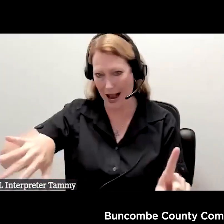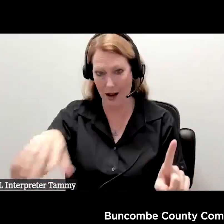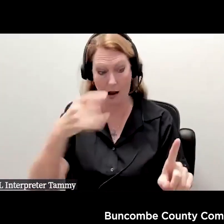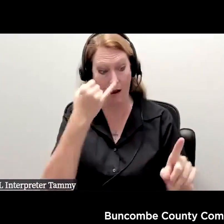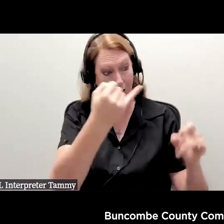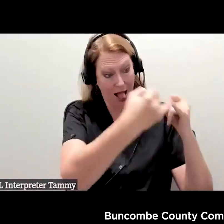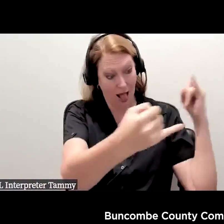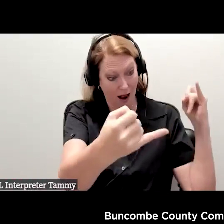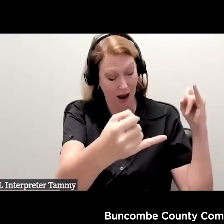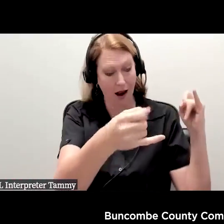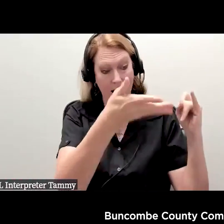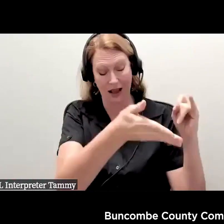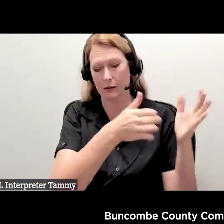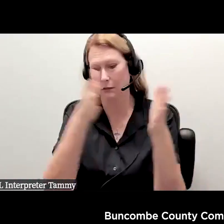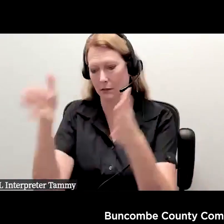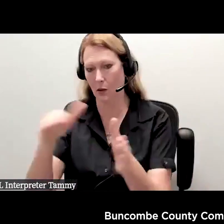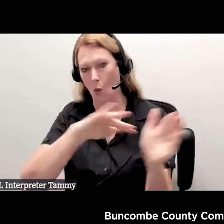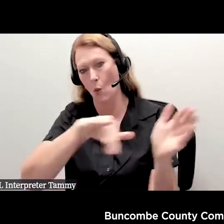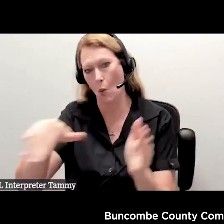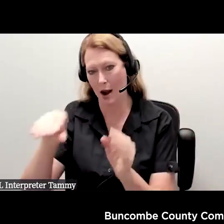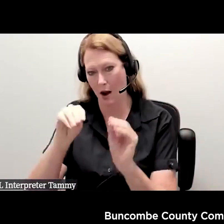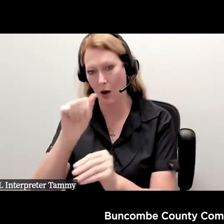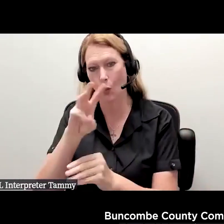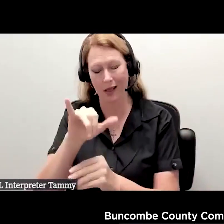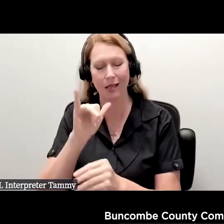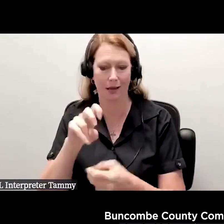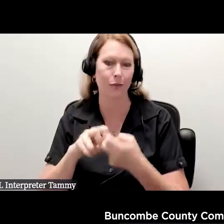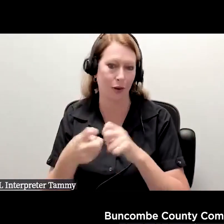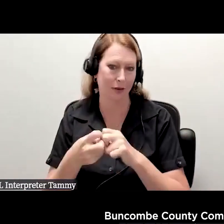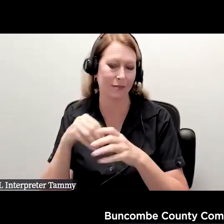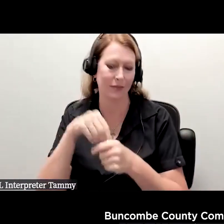lines. We continue to see that this is an issue in our community.